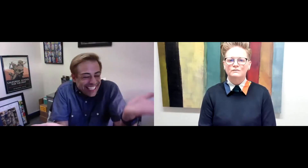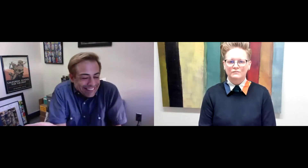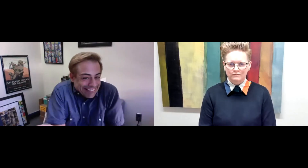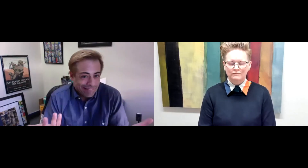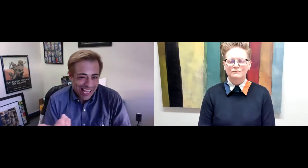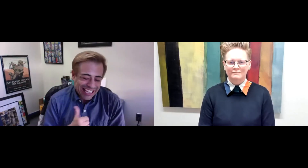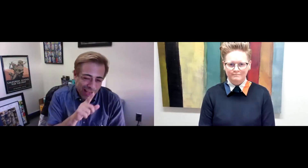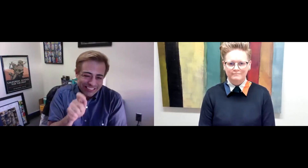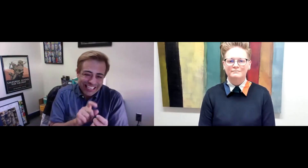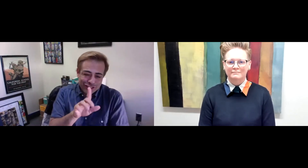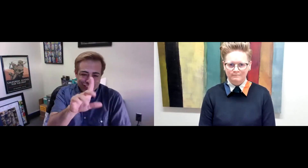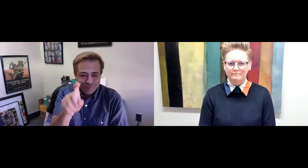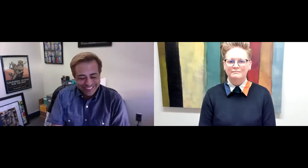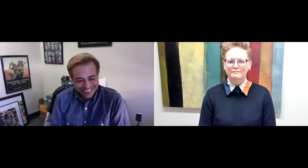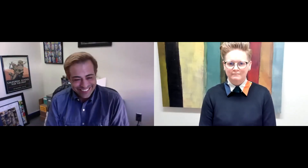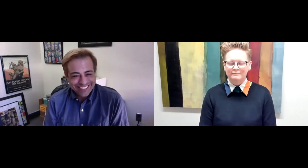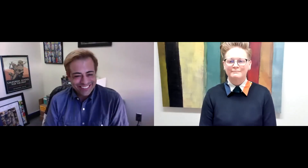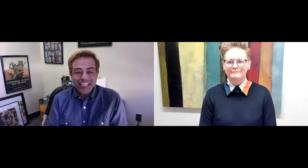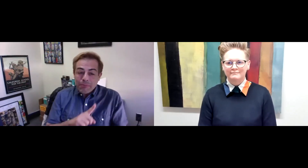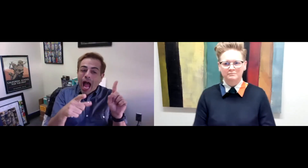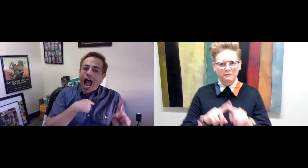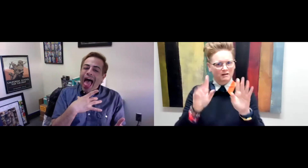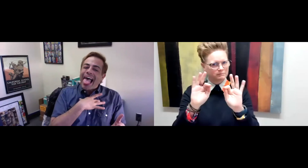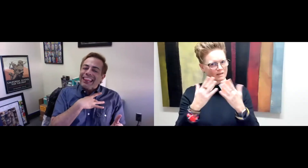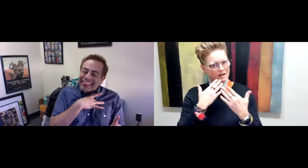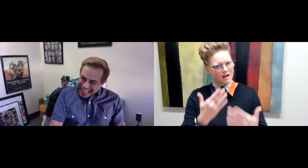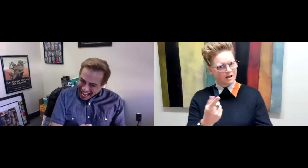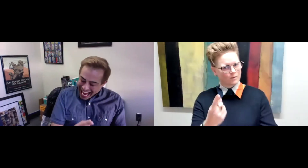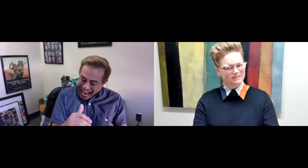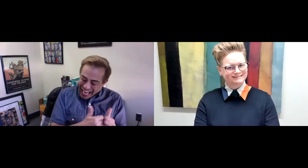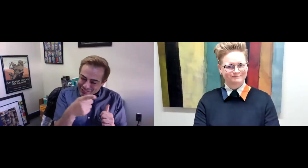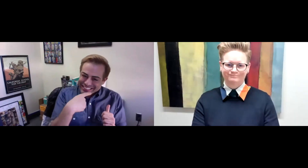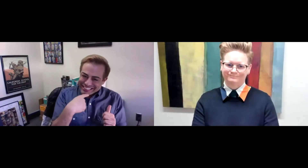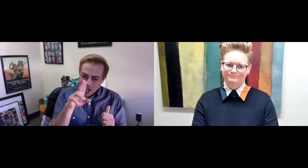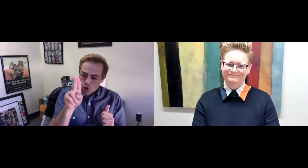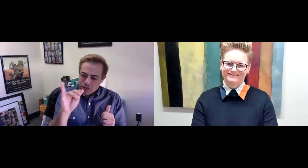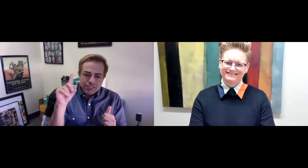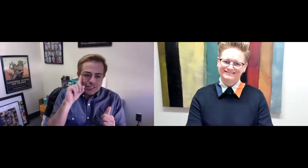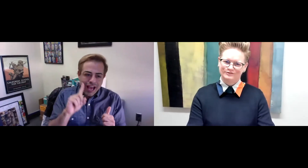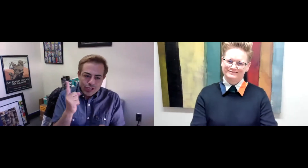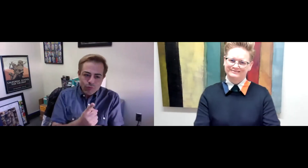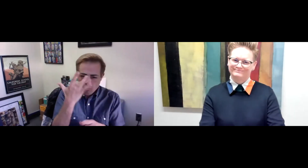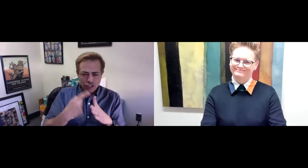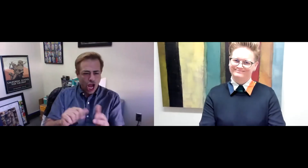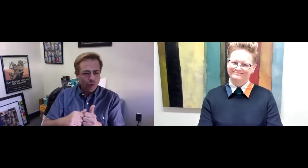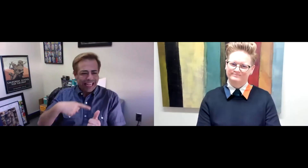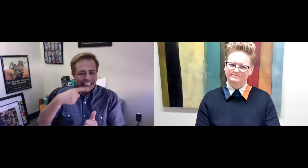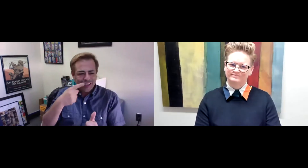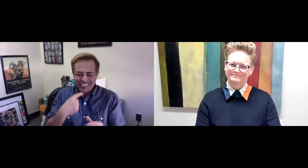and then when they kind of grow up, they can kind of, I don't know if that exactly answered your question, but I do like how you said